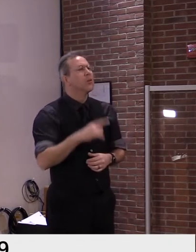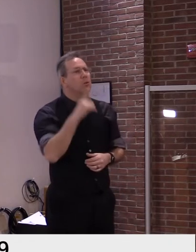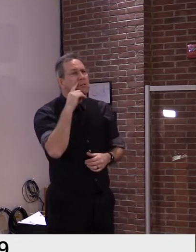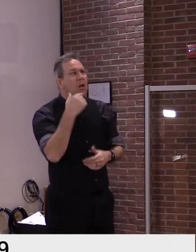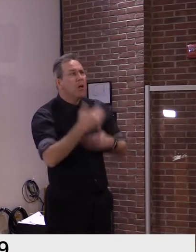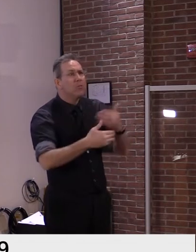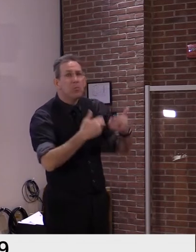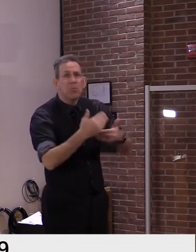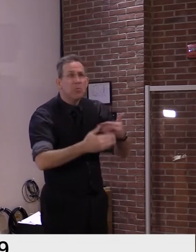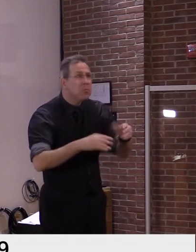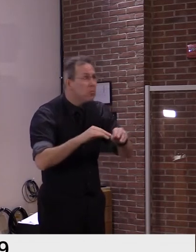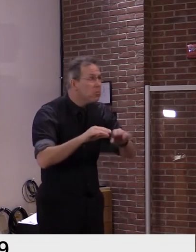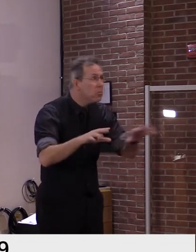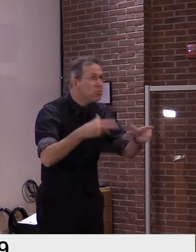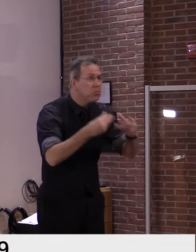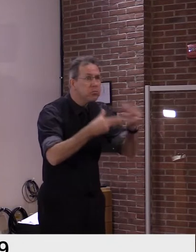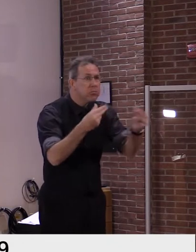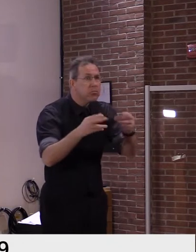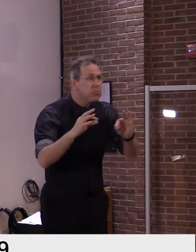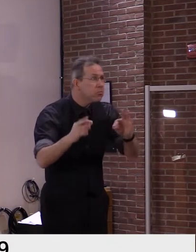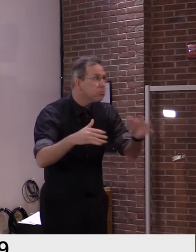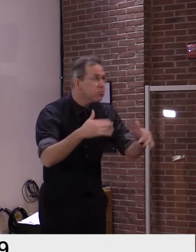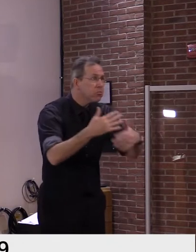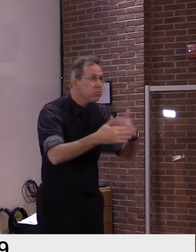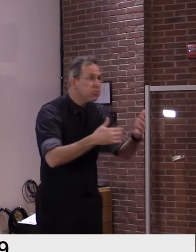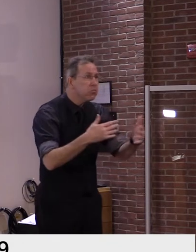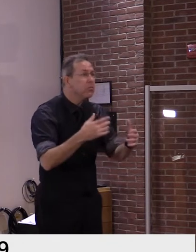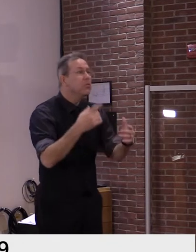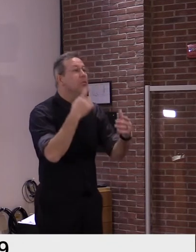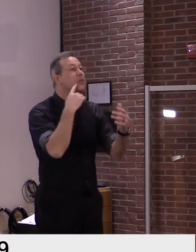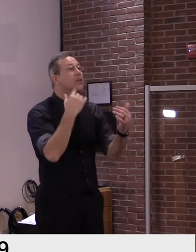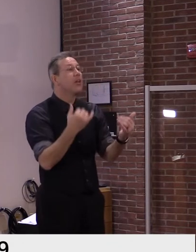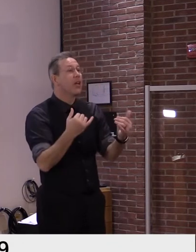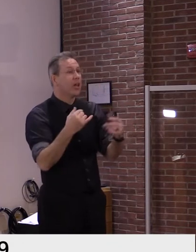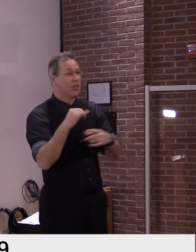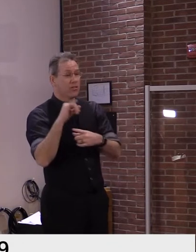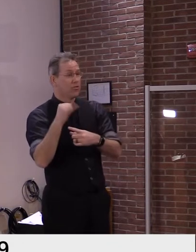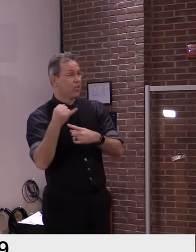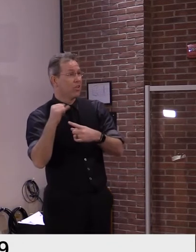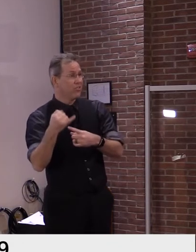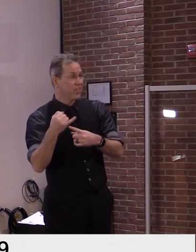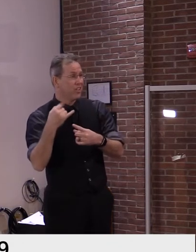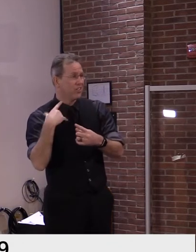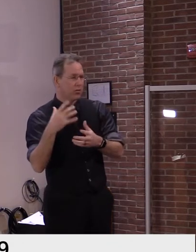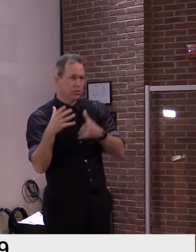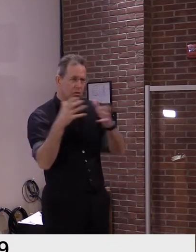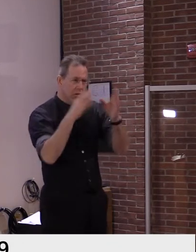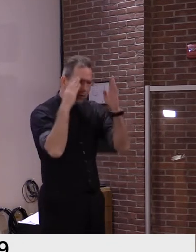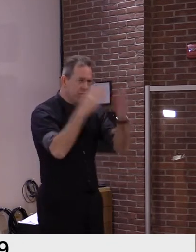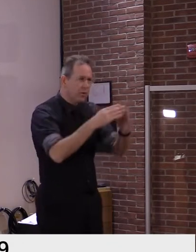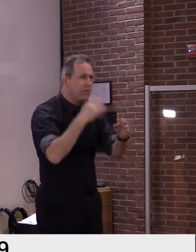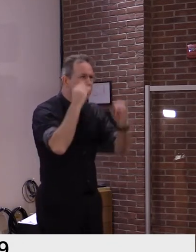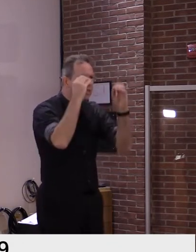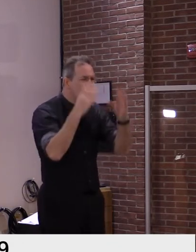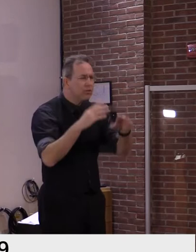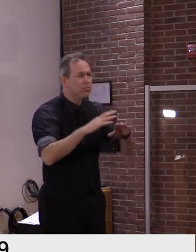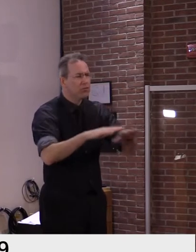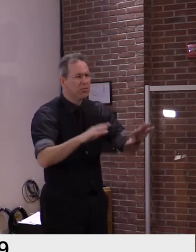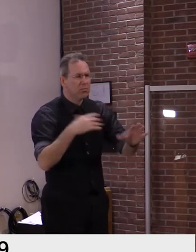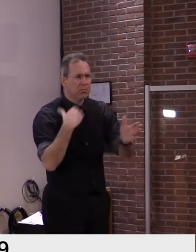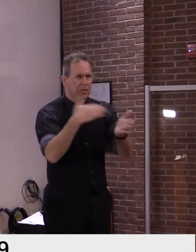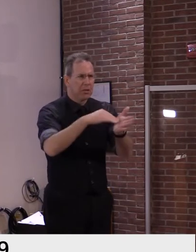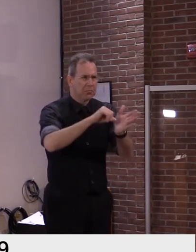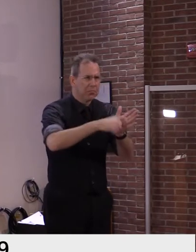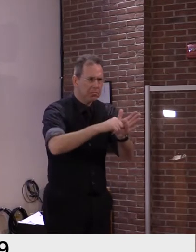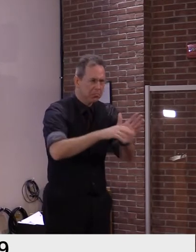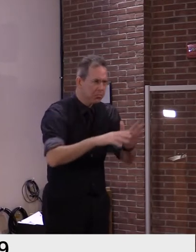the short term, that's where our dosages are going for Johnson & Johnson. In terms of the second dose, Dr. Levine, could